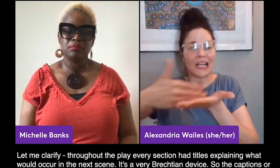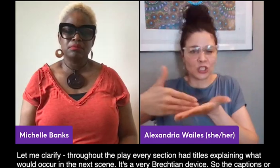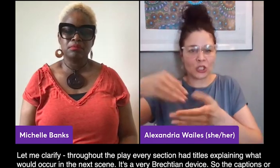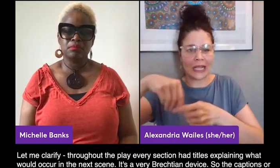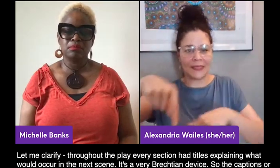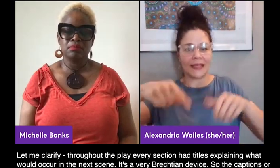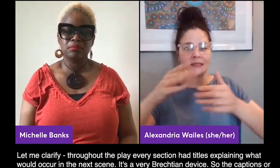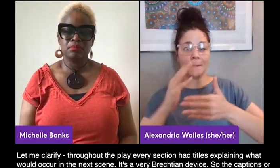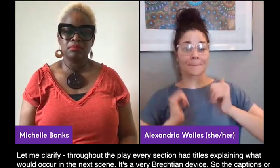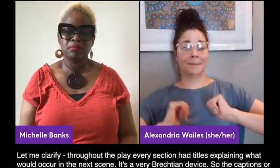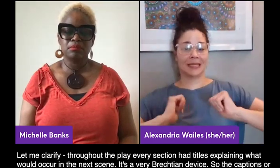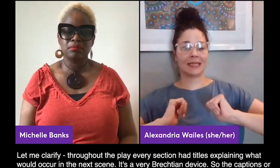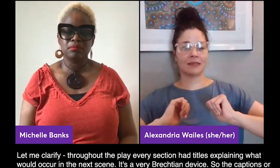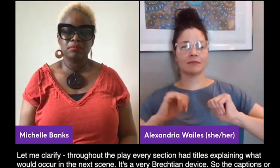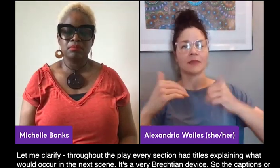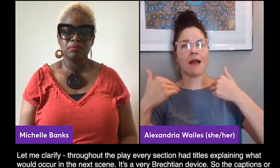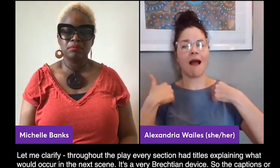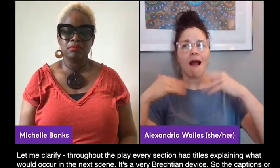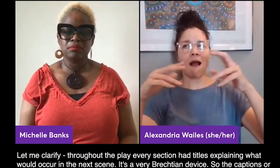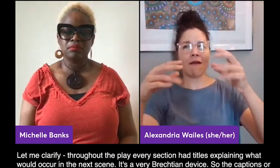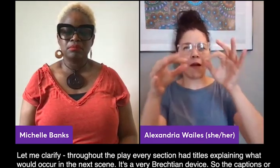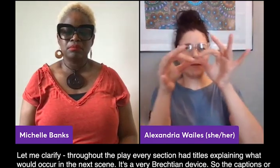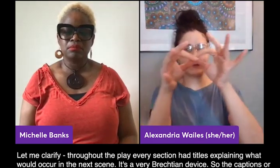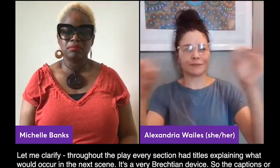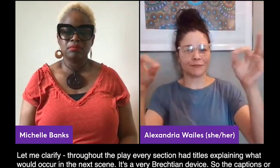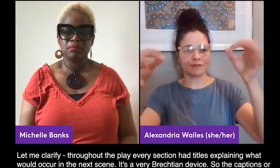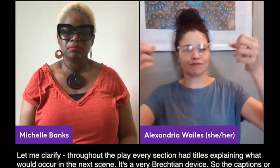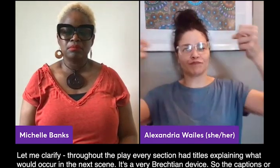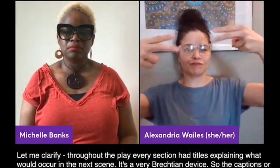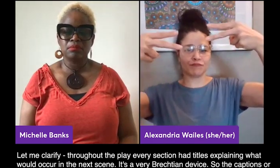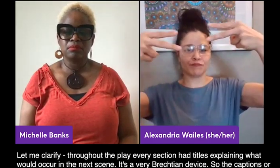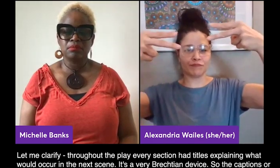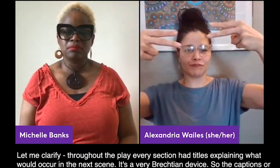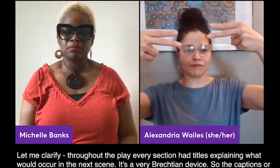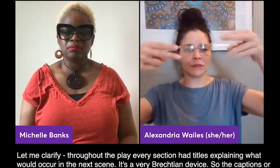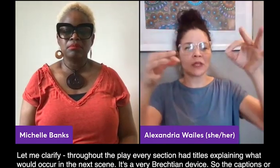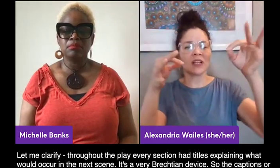had titles explaining what would occur in the next scene.